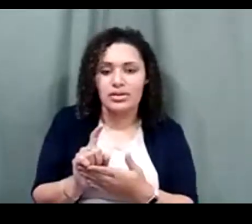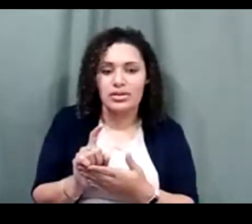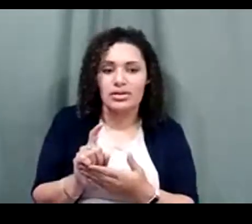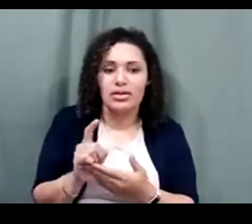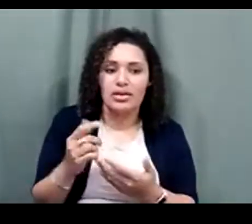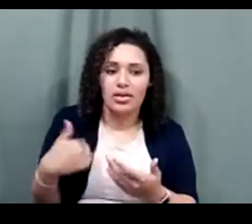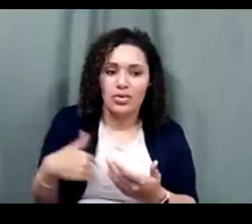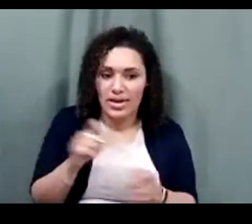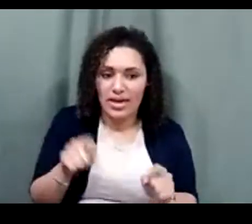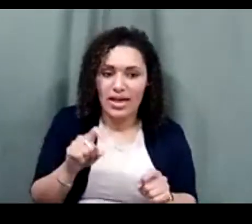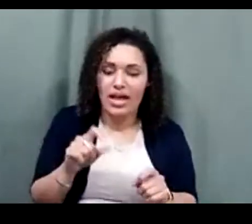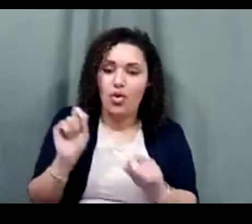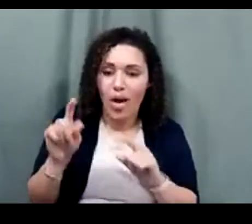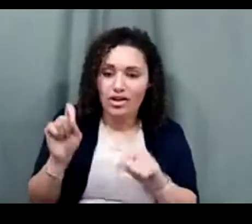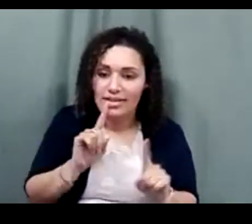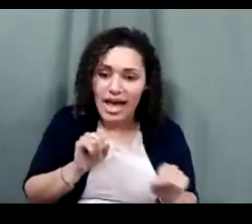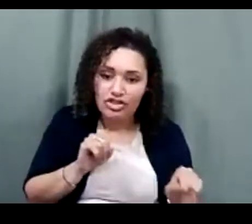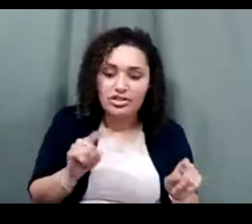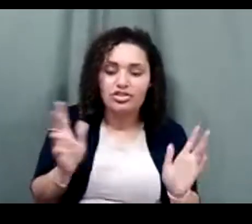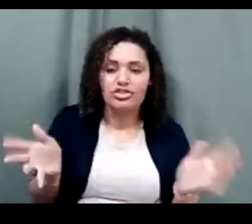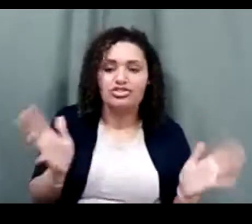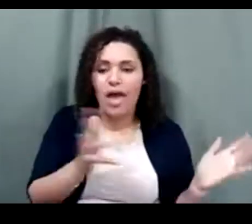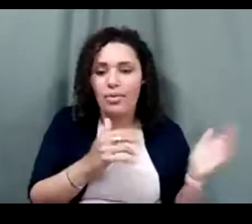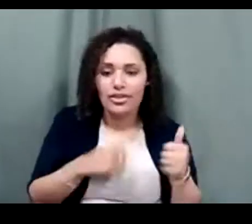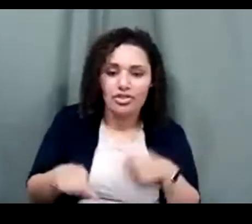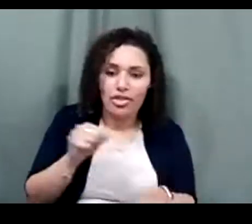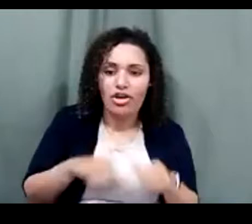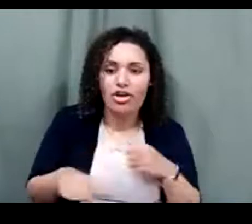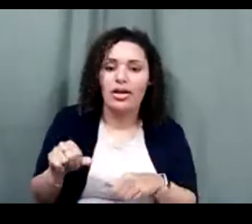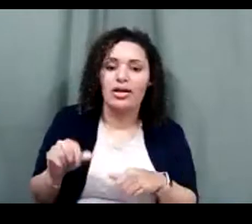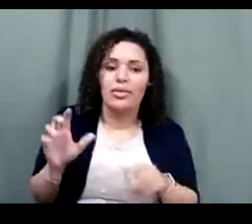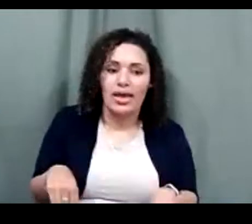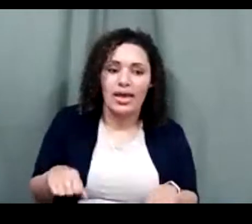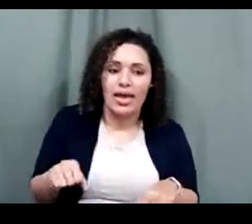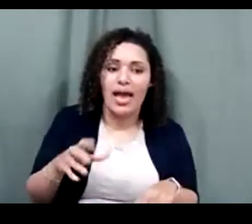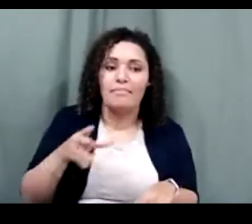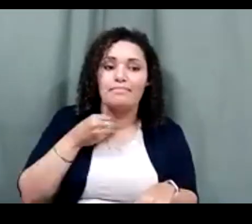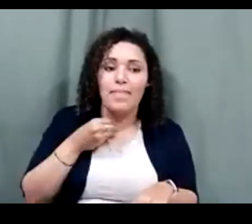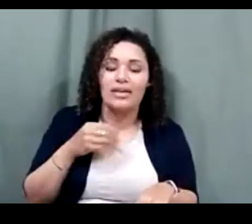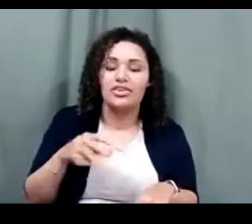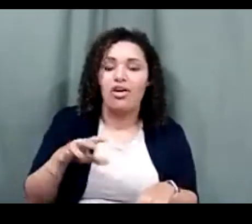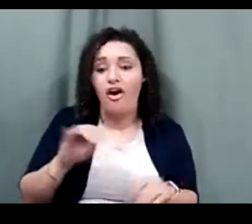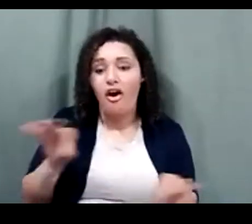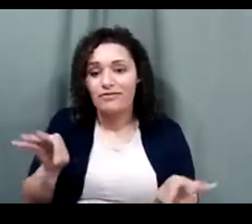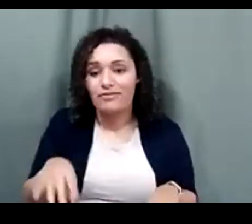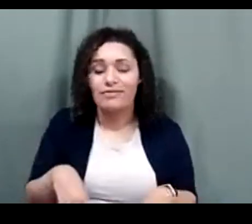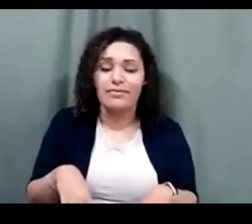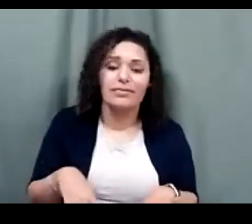we can answer questions and you guys can chat with each other. We can turn our mics off and actually everybody could get to talk.